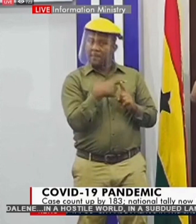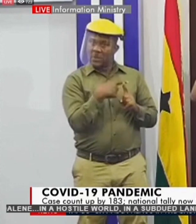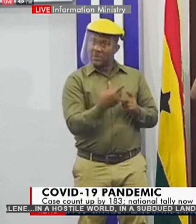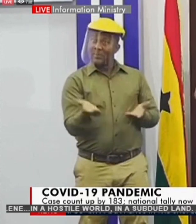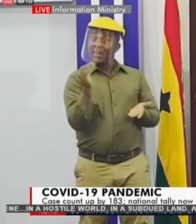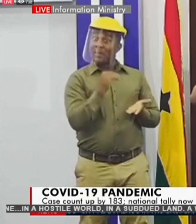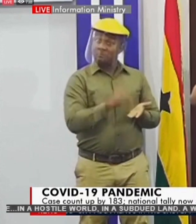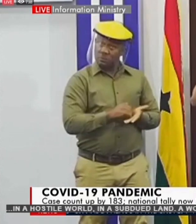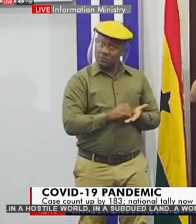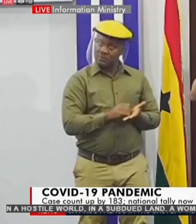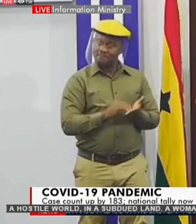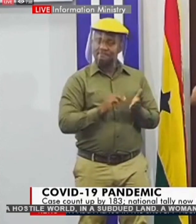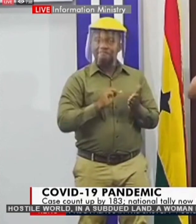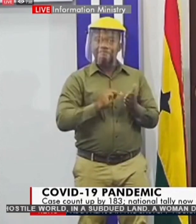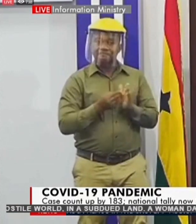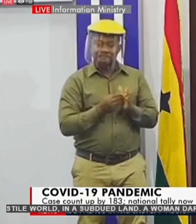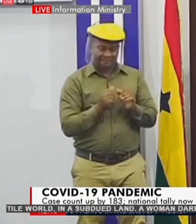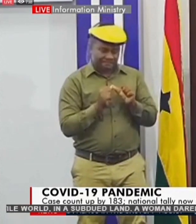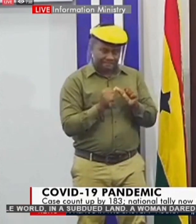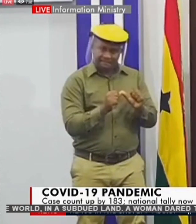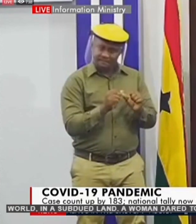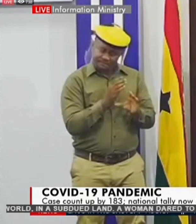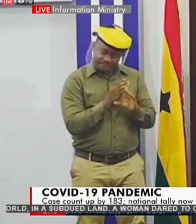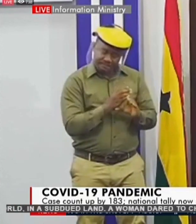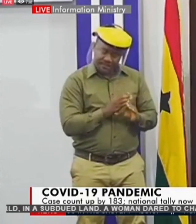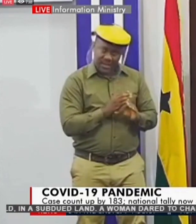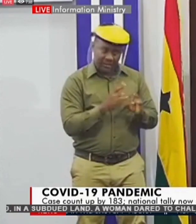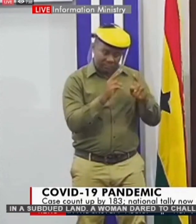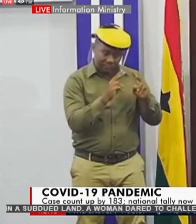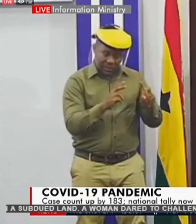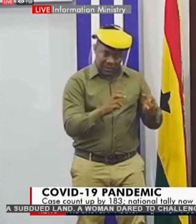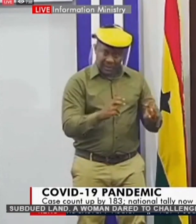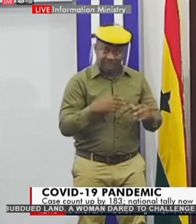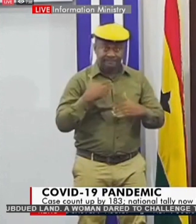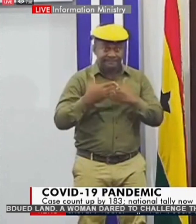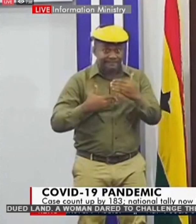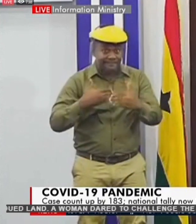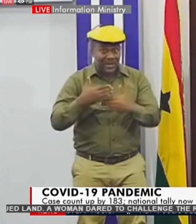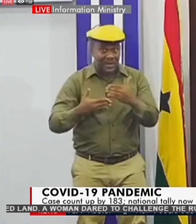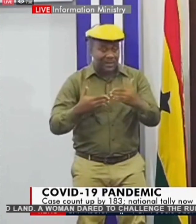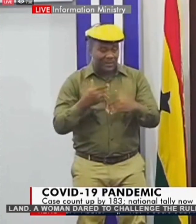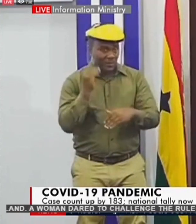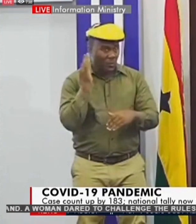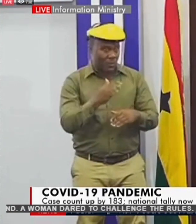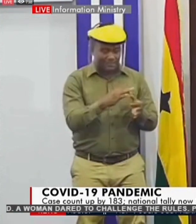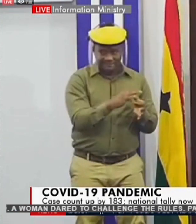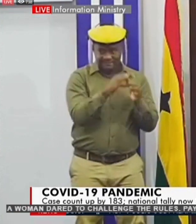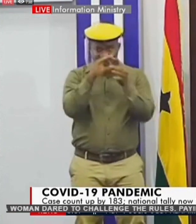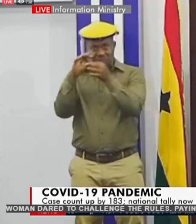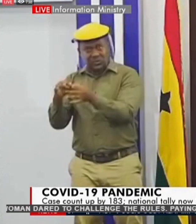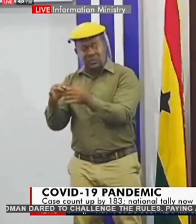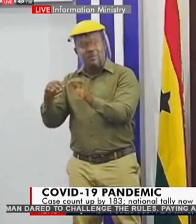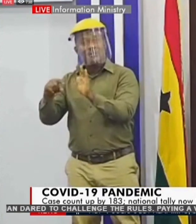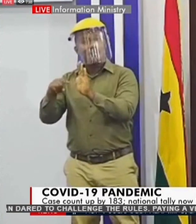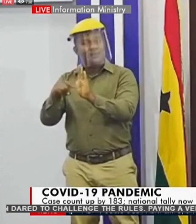are undergoing continuous care and treatment, and we hope that in the near future they too will